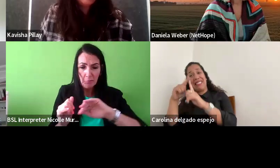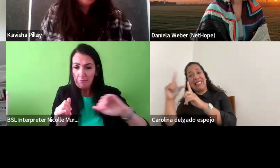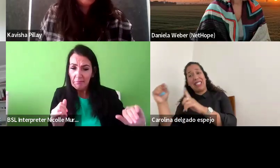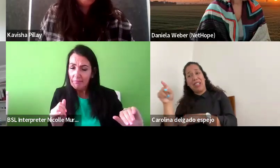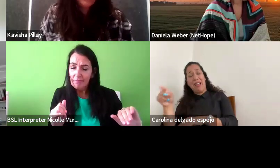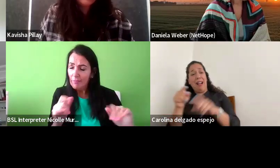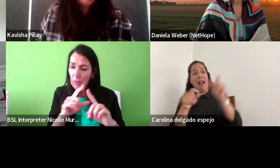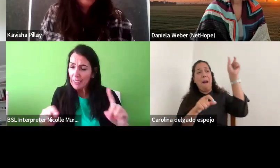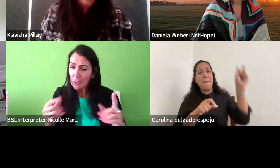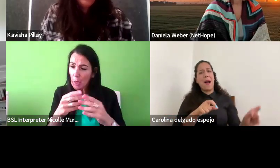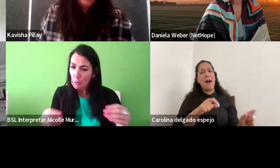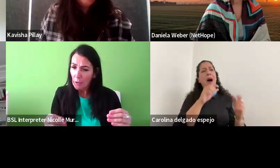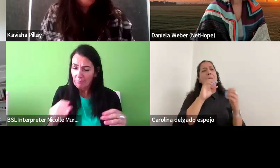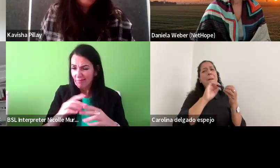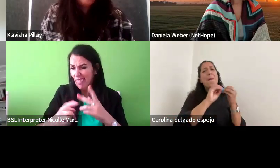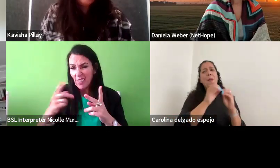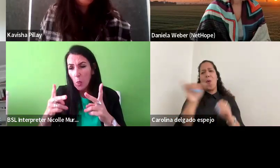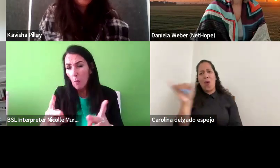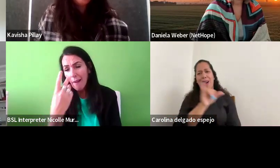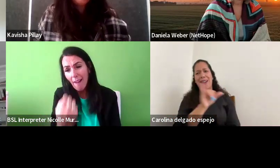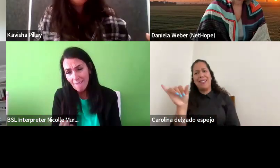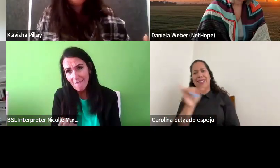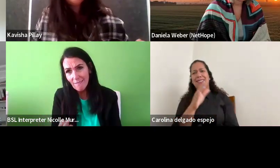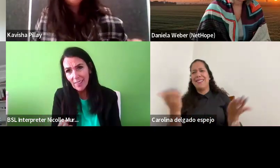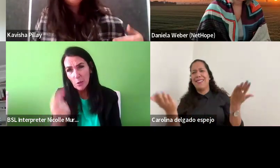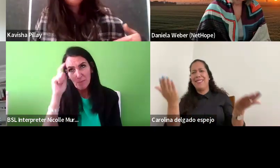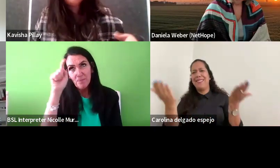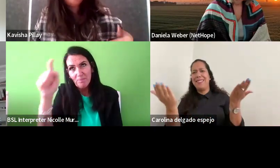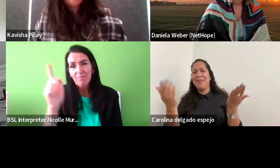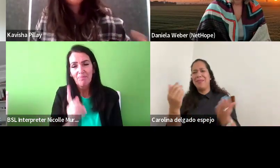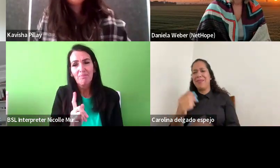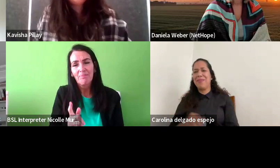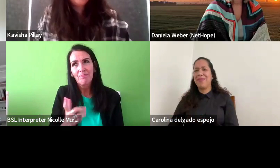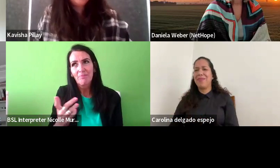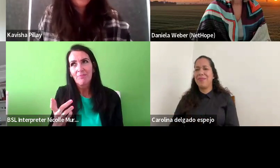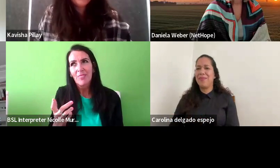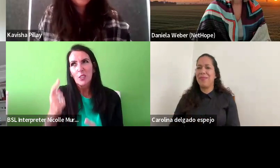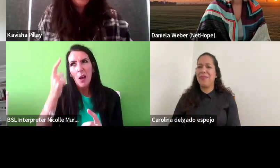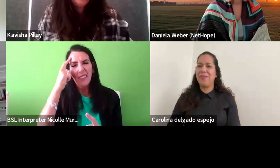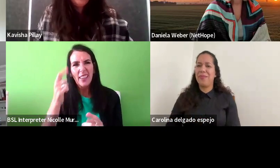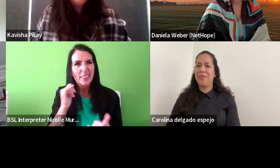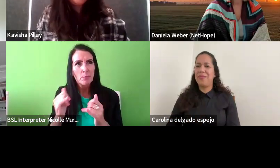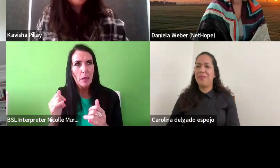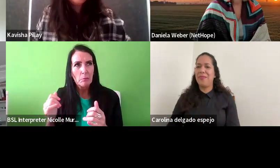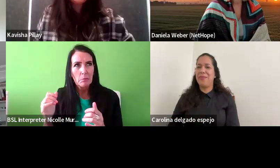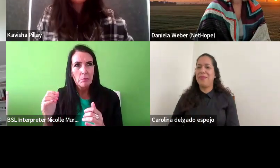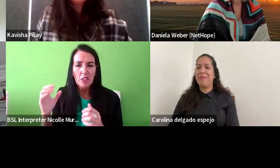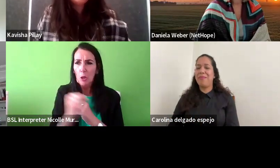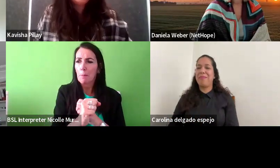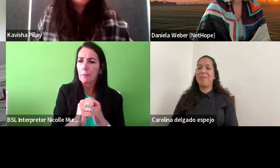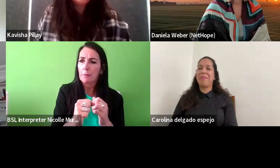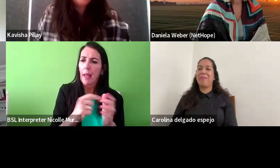digital solution in mind? So are we putting the cart before the horse because it